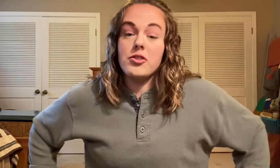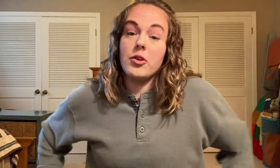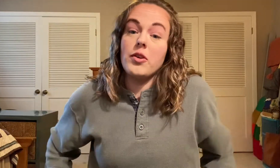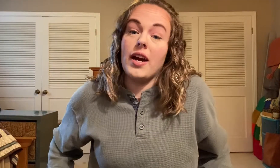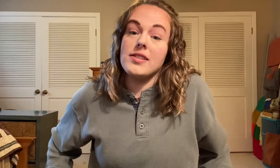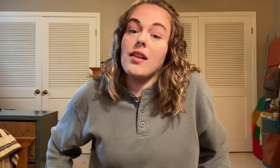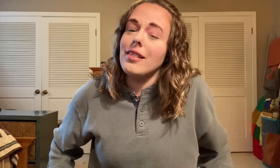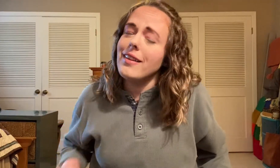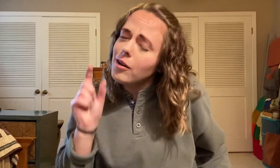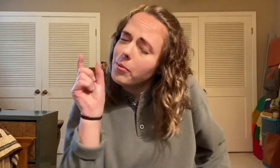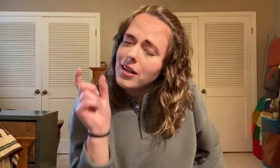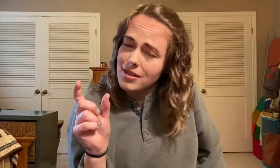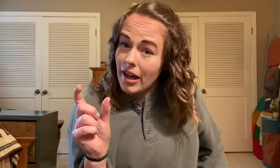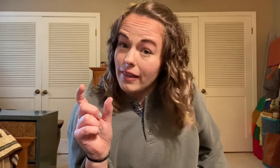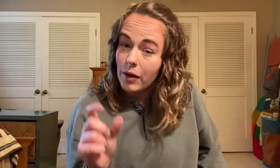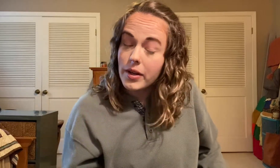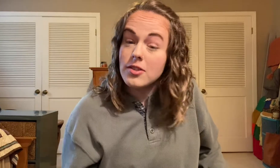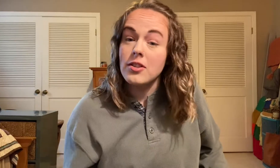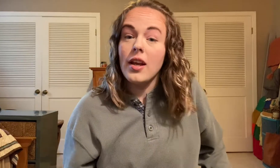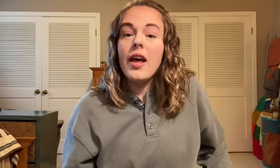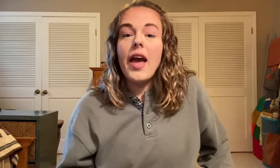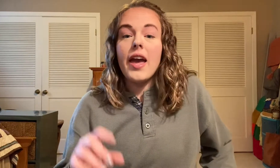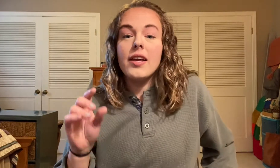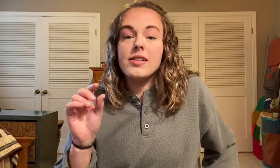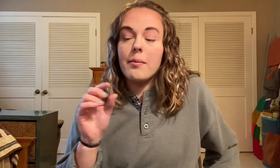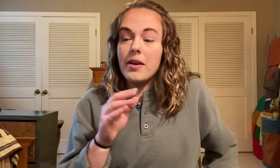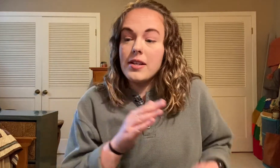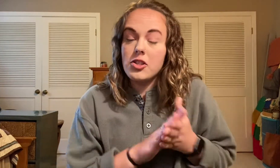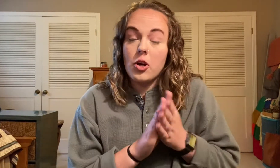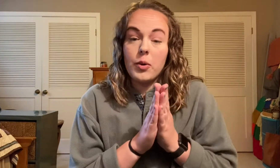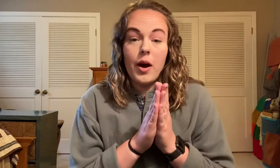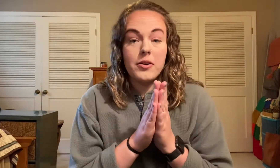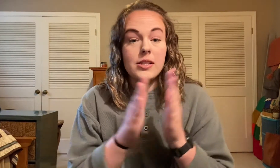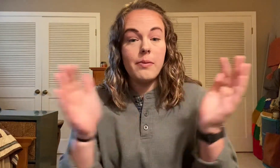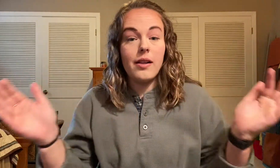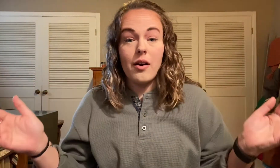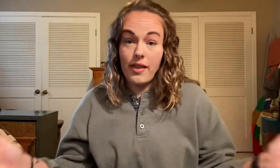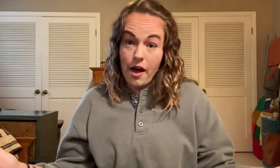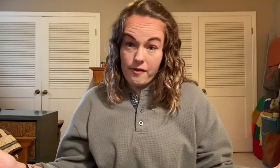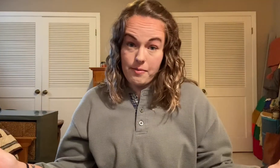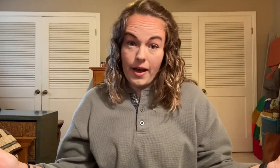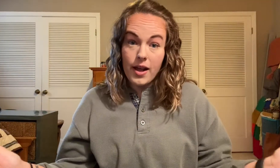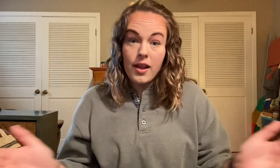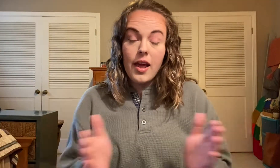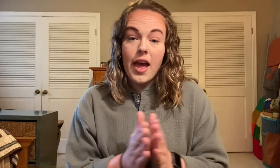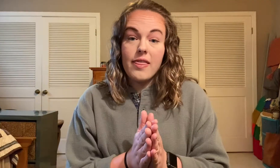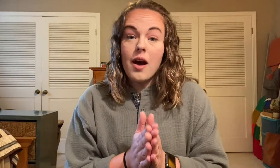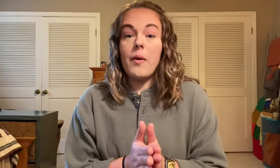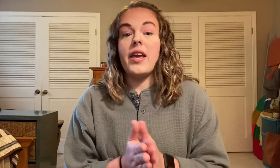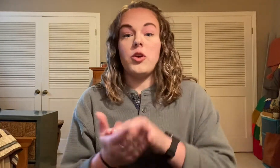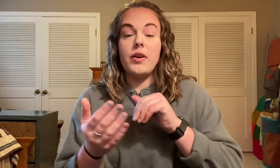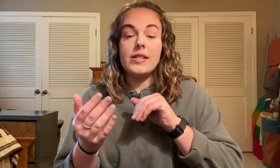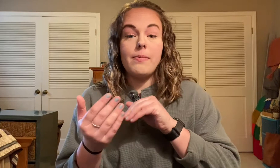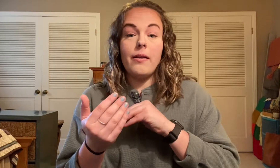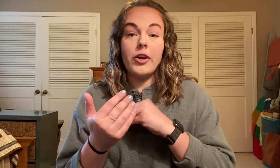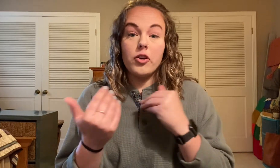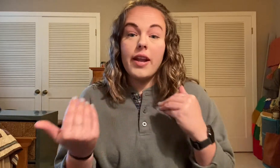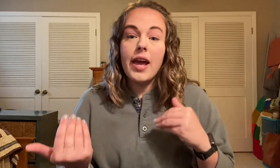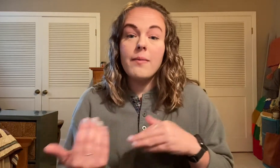you guys a little bit of sign language, and I'm going to show you how to spell out the alphabet. And that way you can spell out your name, you